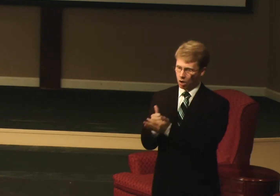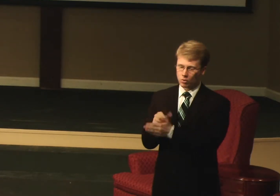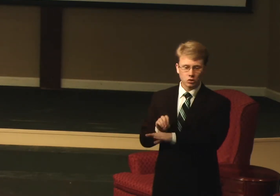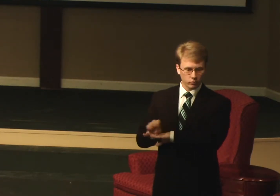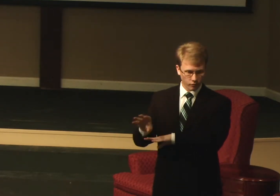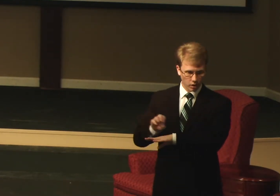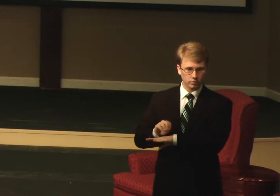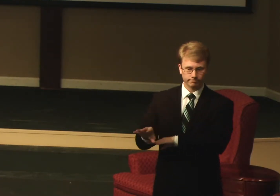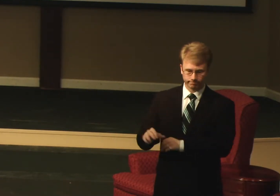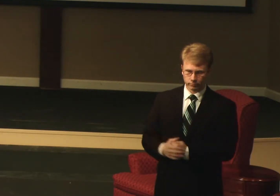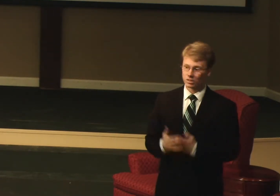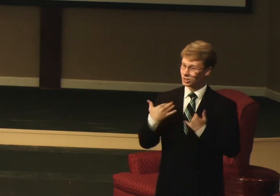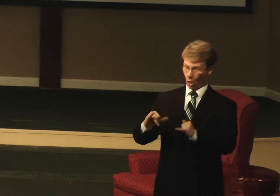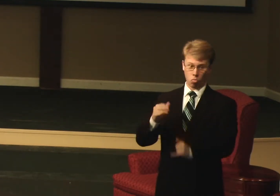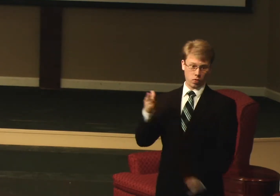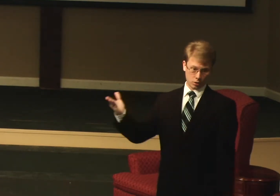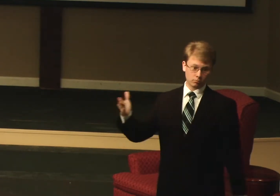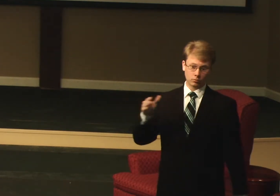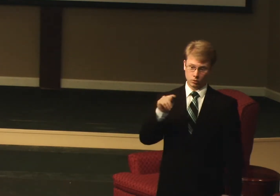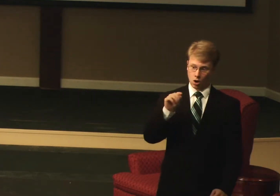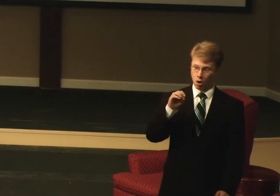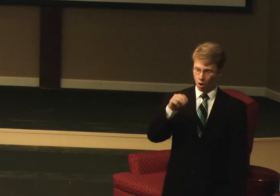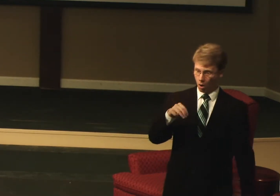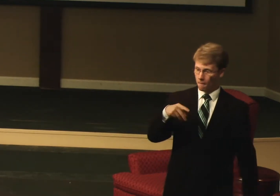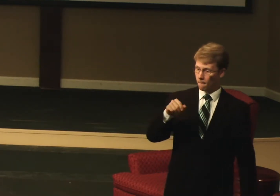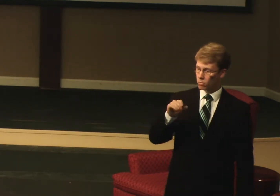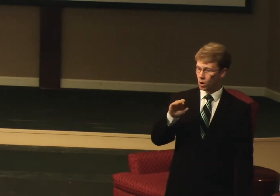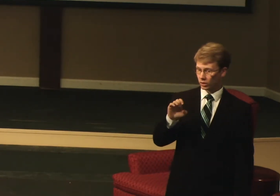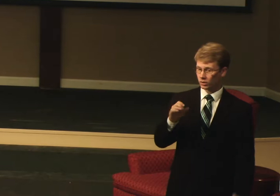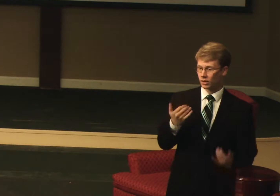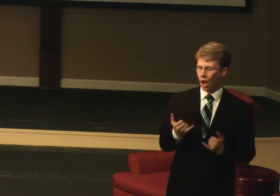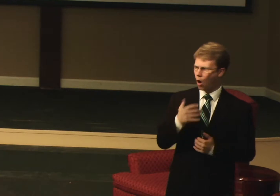he was an encouragement and a help and gave advice to Vernon.